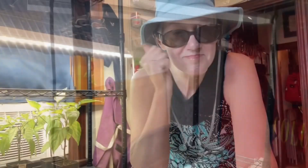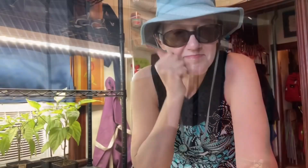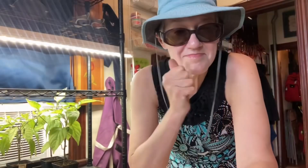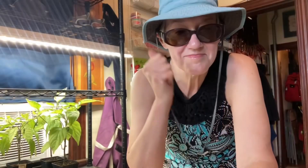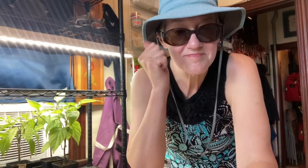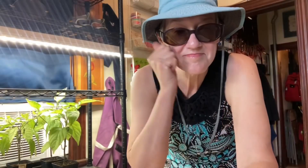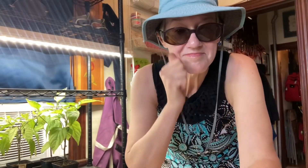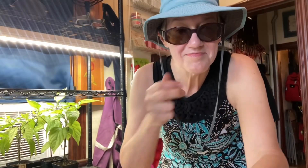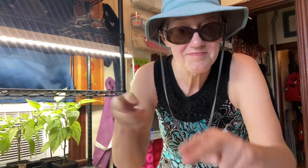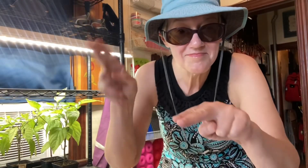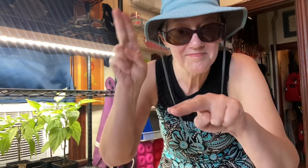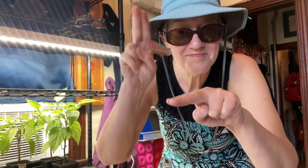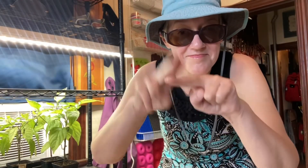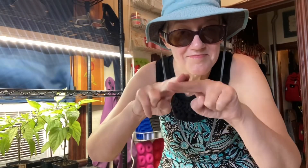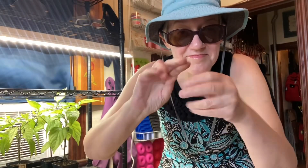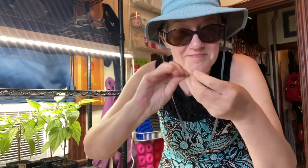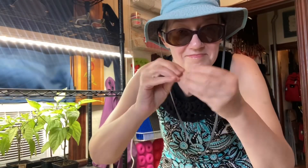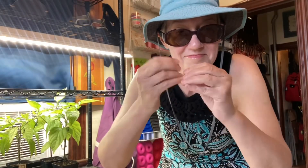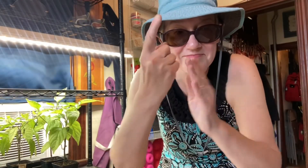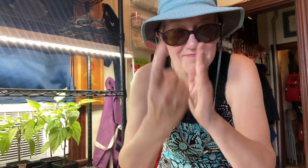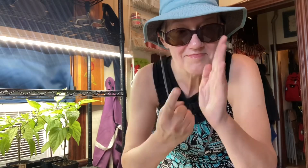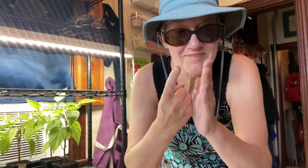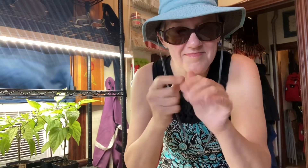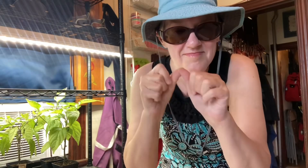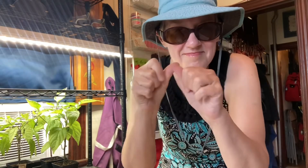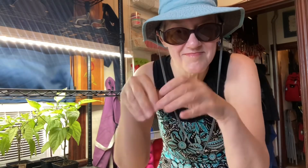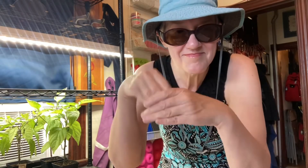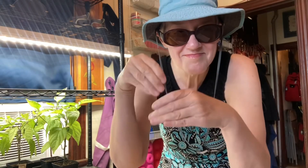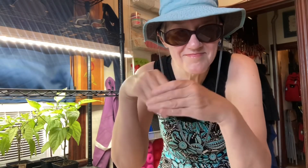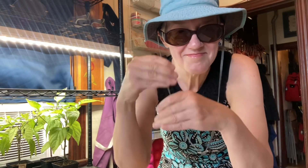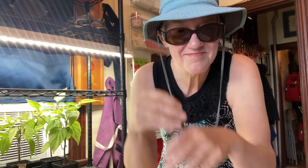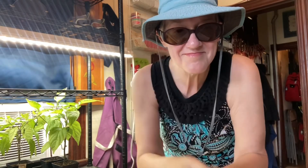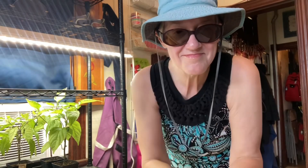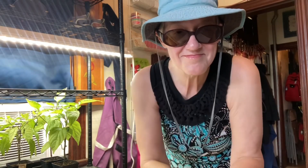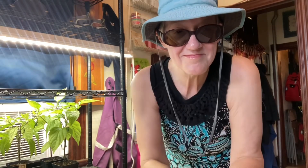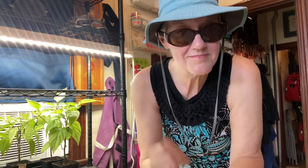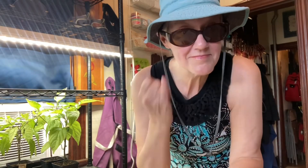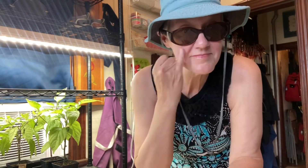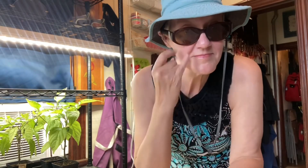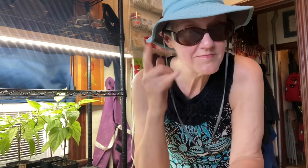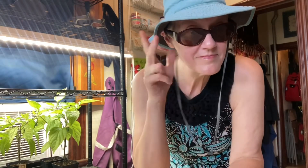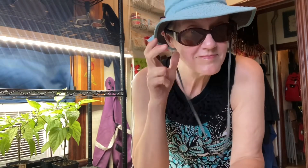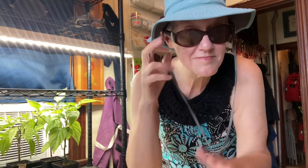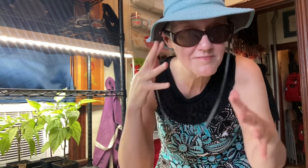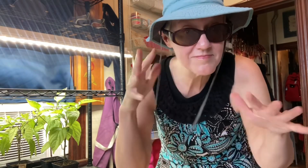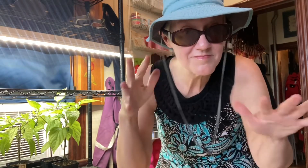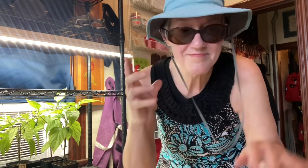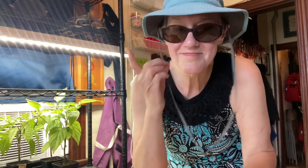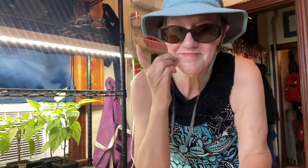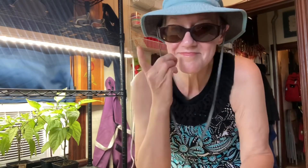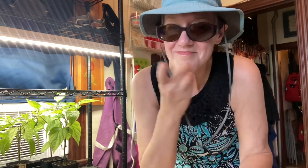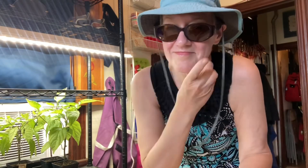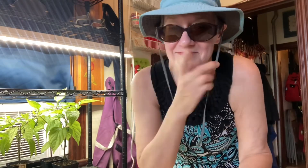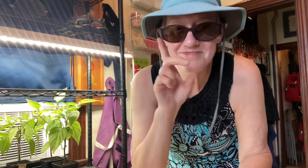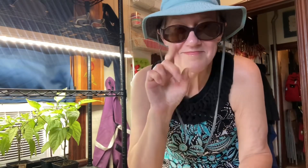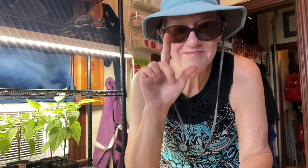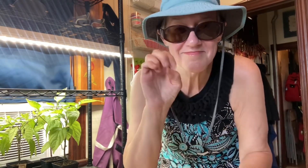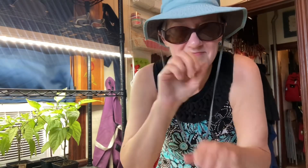Every day, we're going to increase the amount of time that they spend outside. If you hear any noise, that's